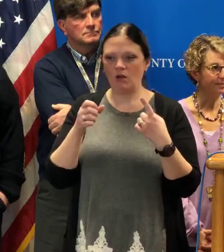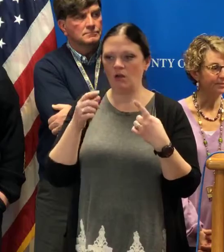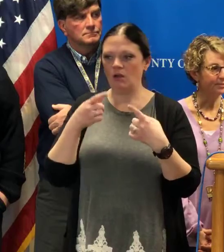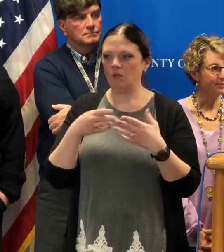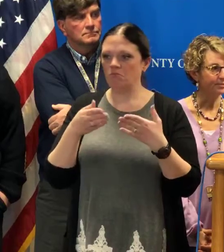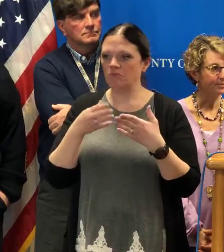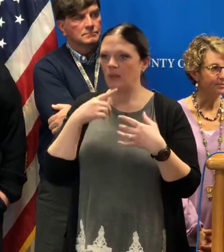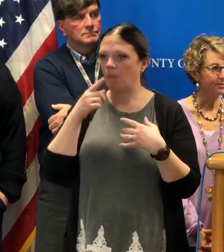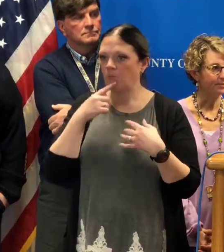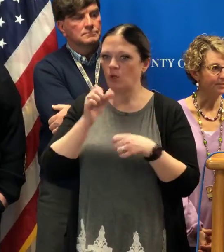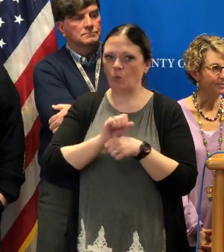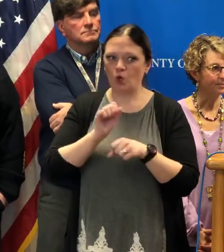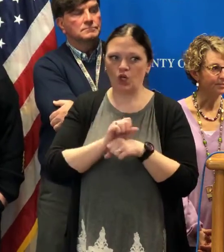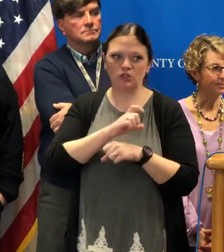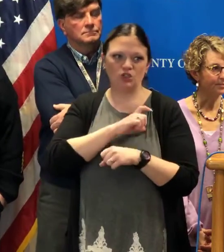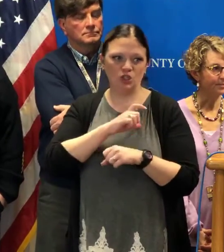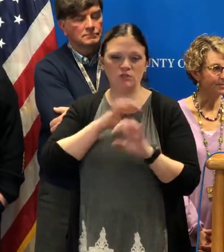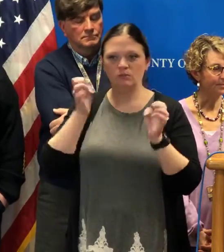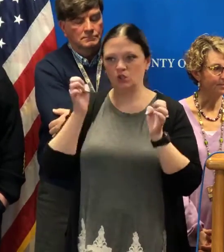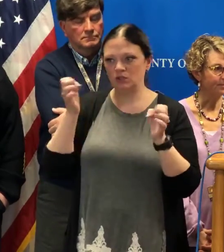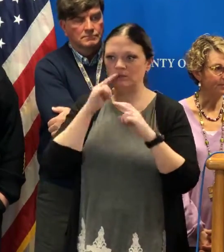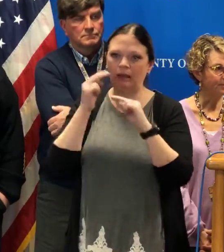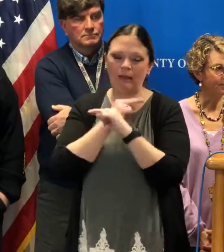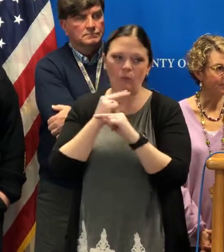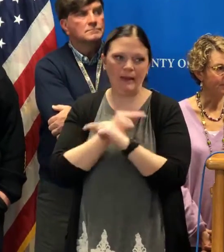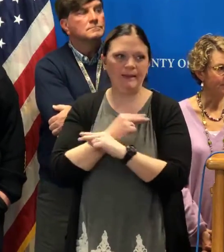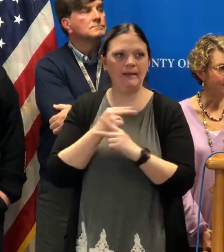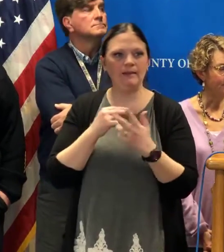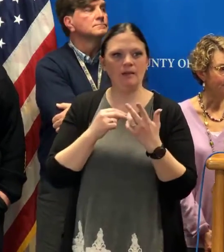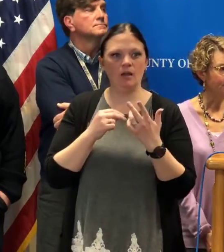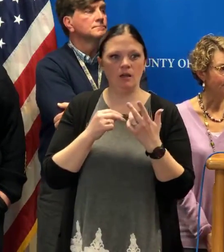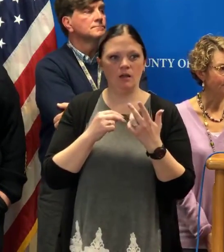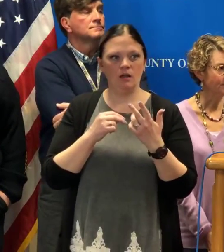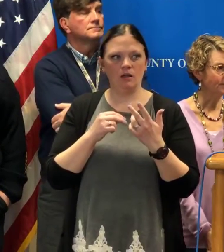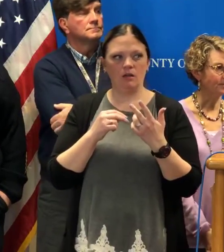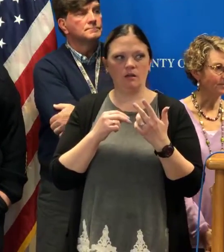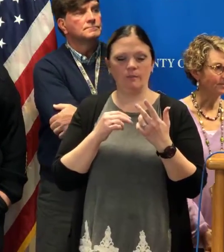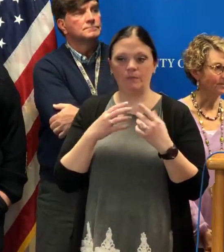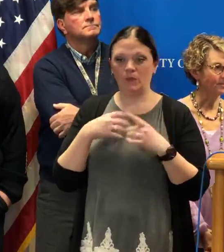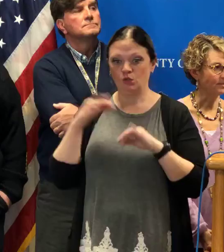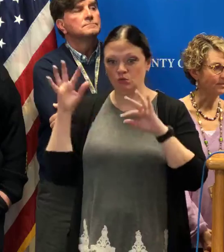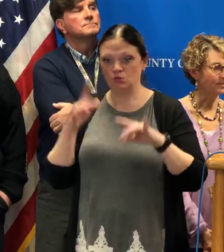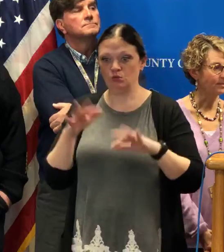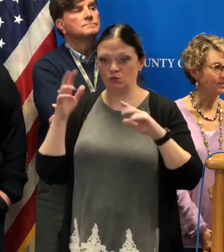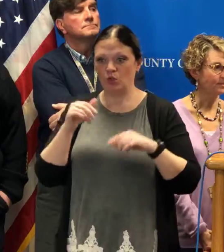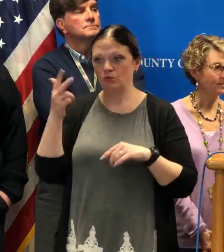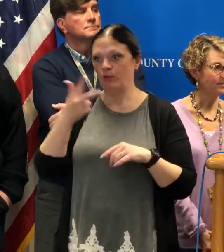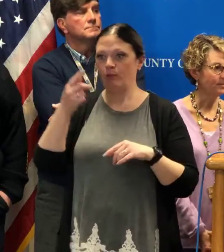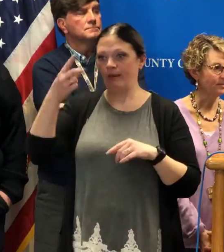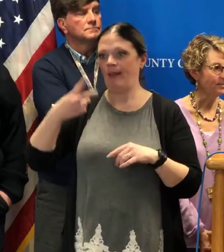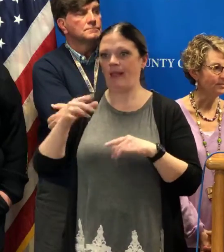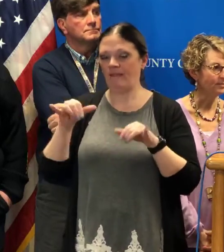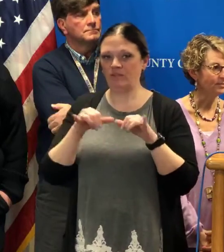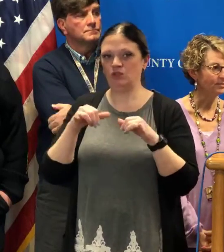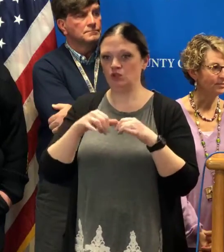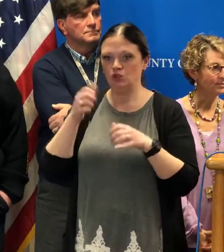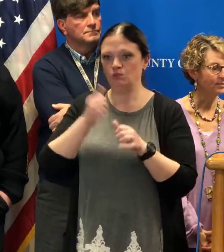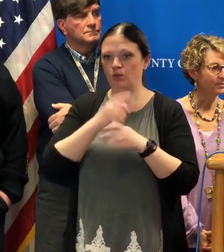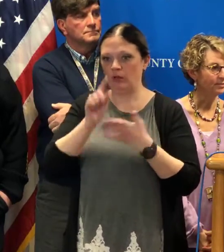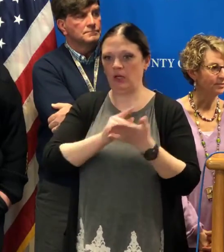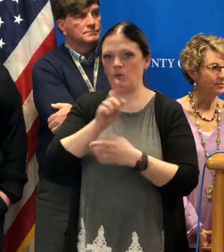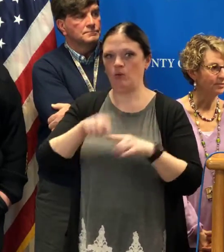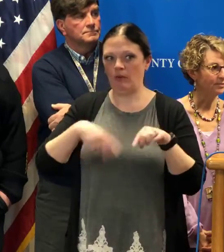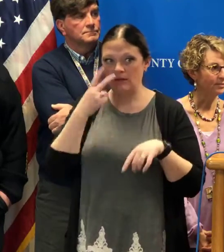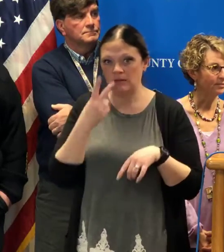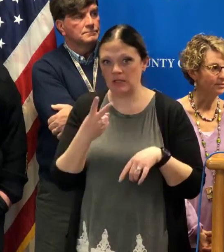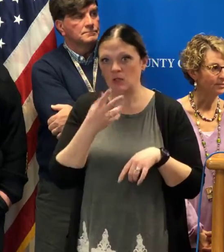the Sheriff's Office, Emergency Services, Highway Superintendents, that snow's falling at a rate of 3.5 inches an hour and you can't see,